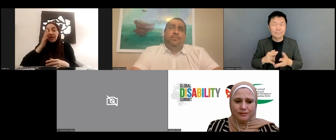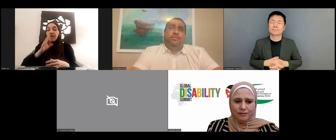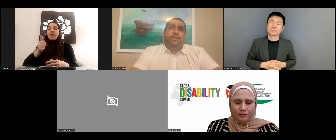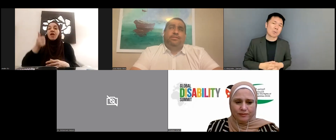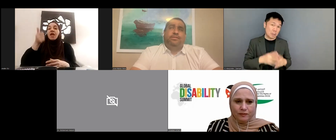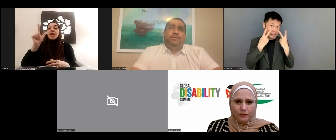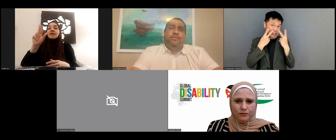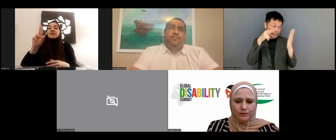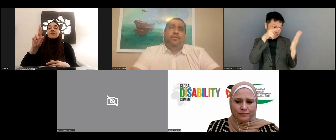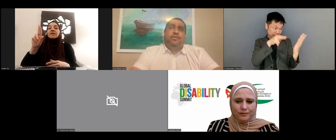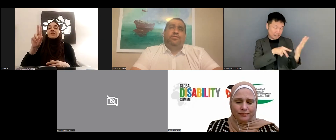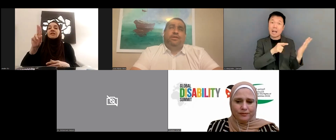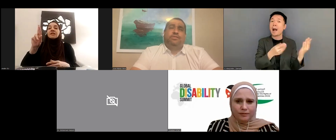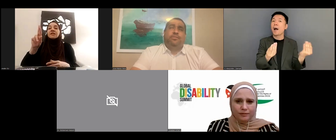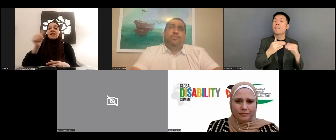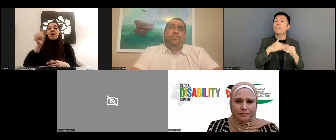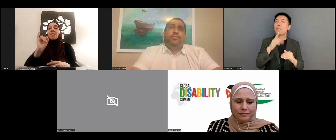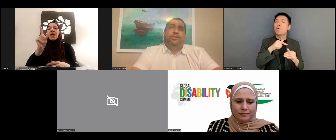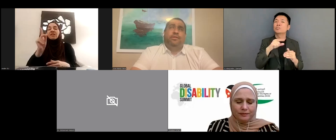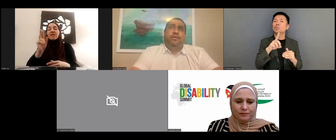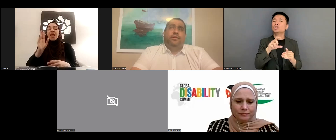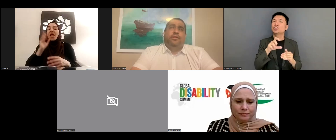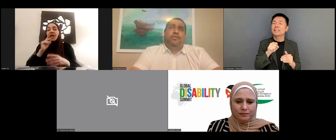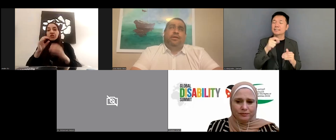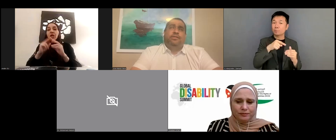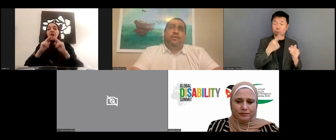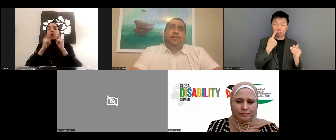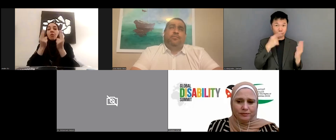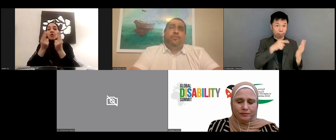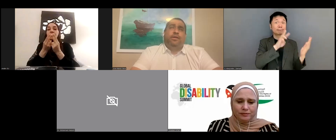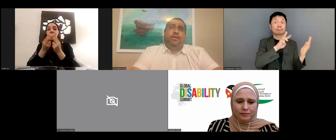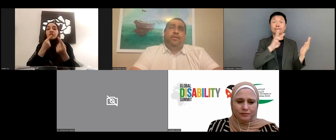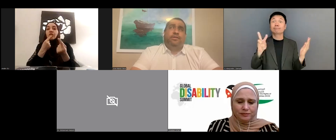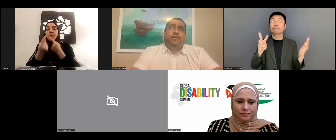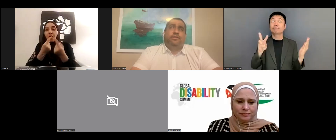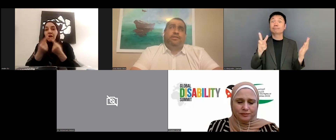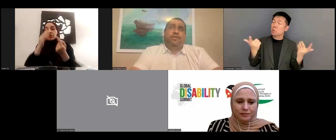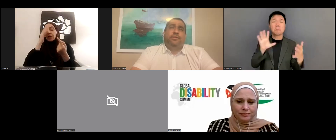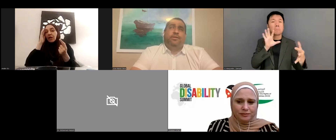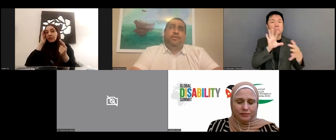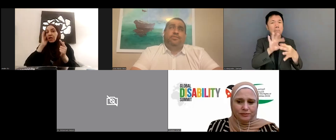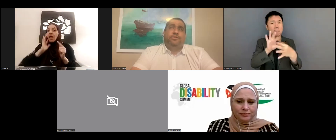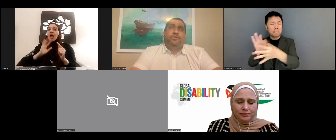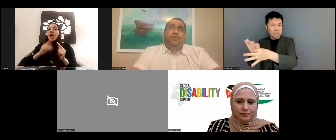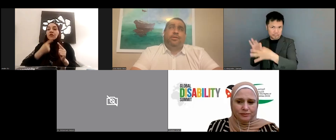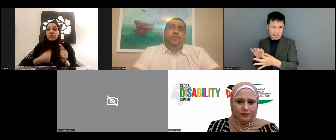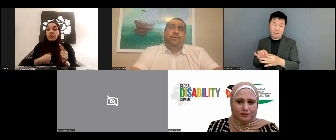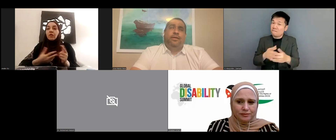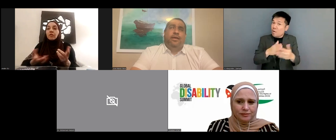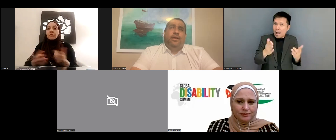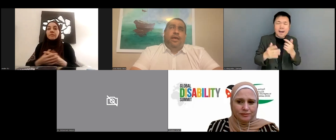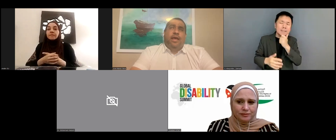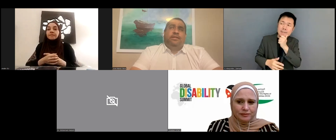discussions spaces within the GDS commitment portal that you can start networking, start identifying partners for your